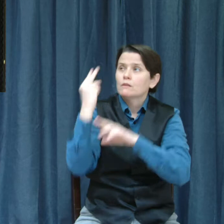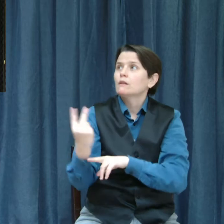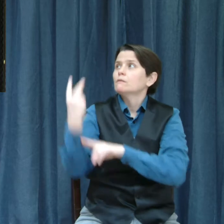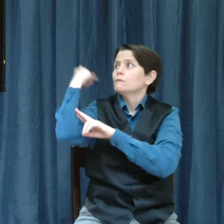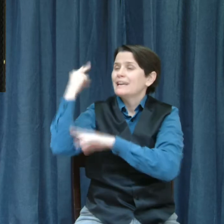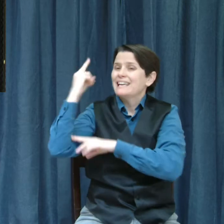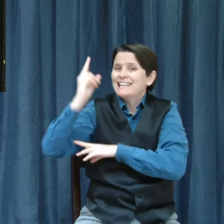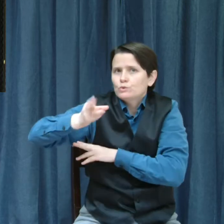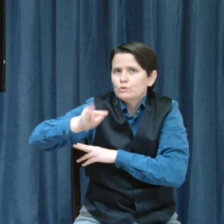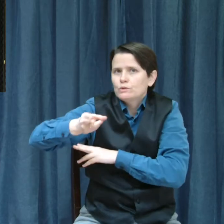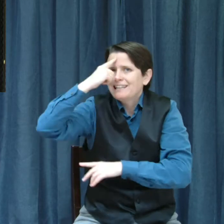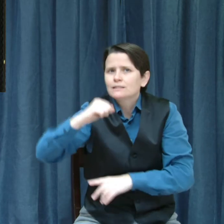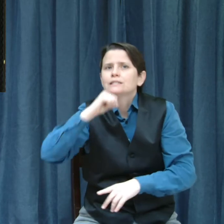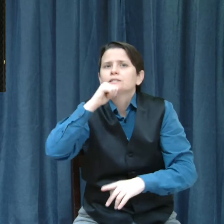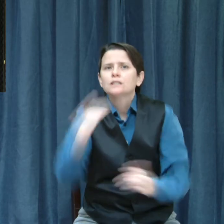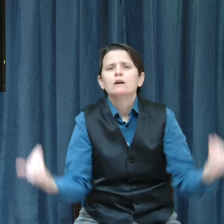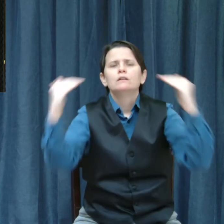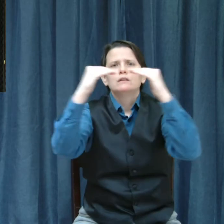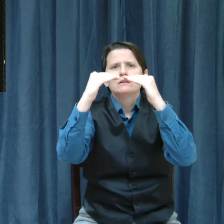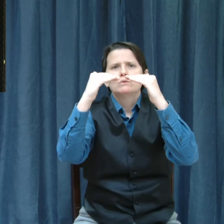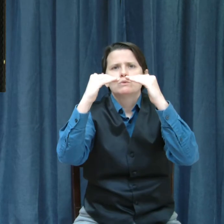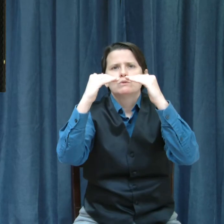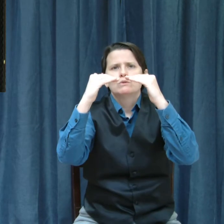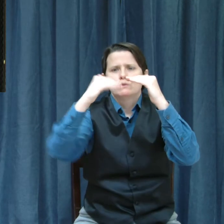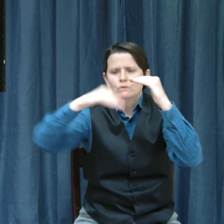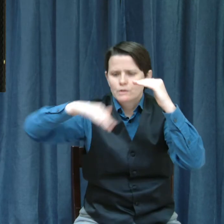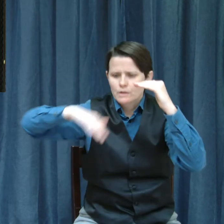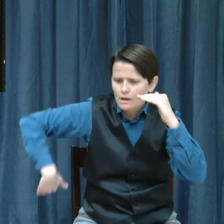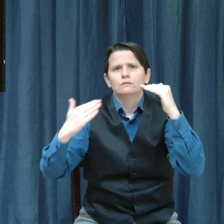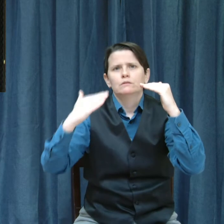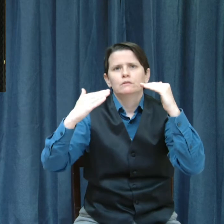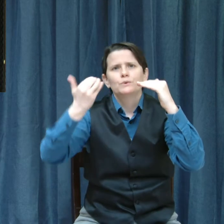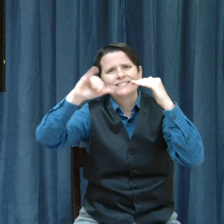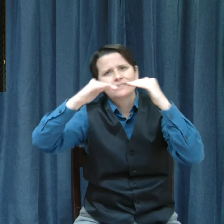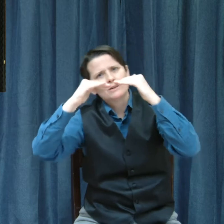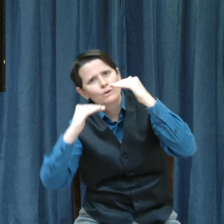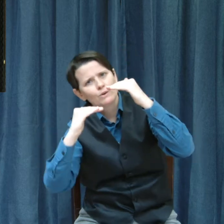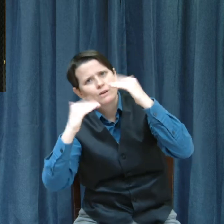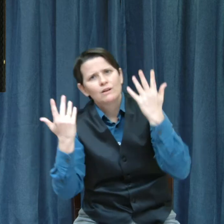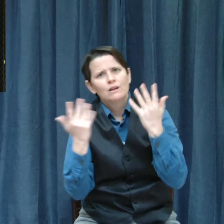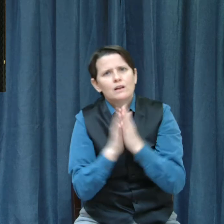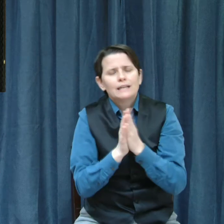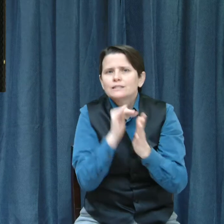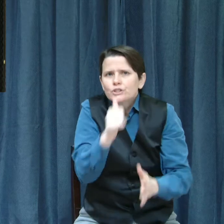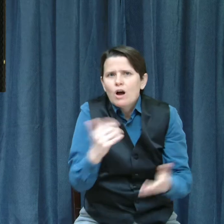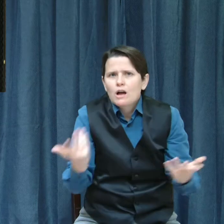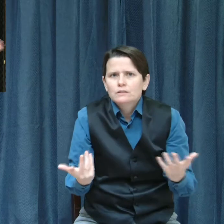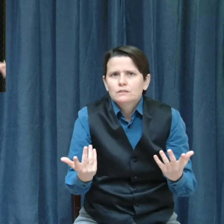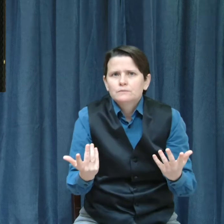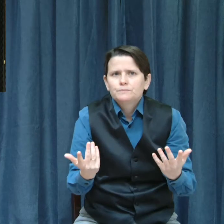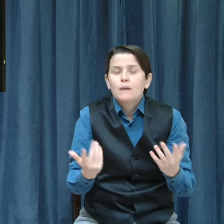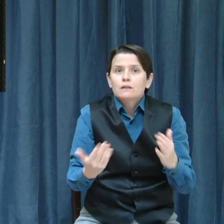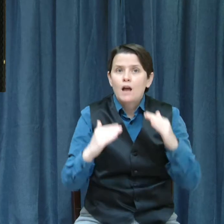equal yet. It's not equal yet. It's just not. And have we made some progress